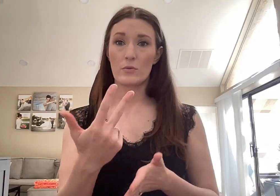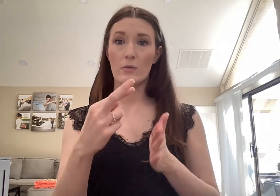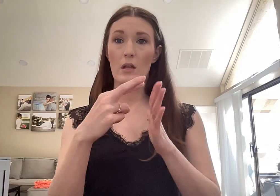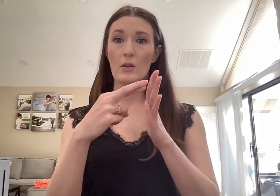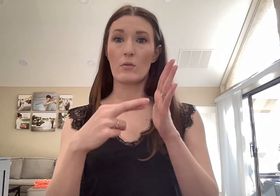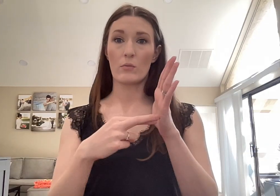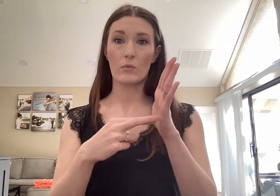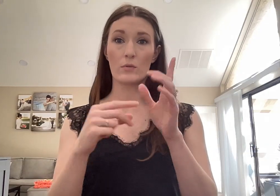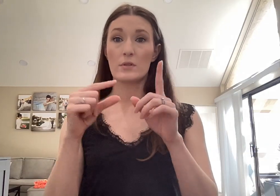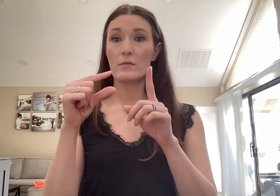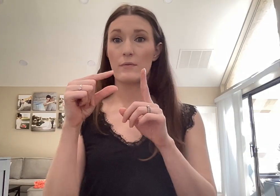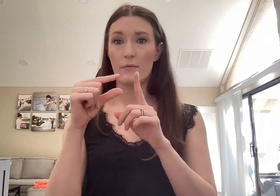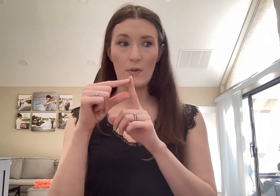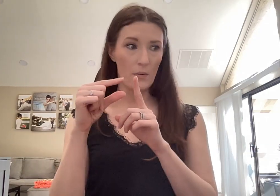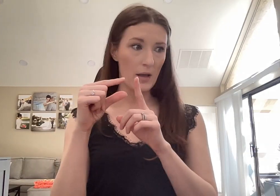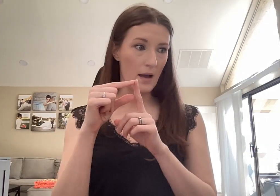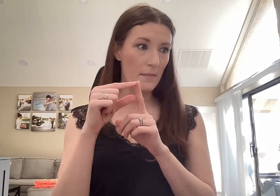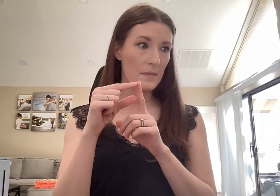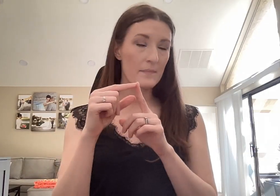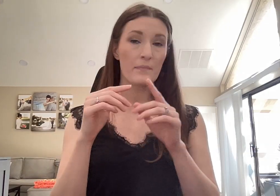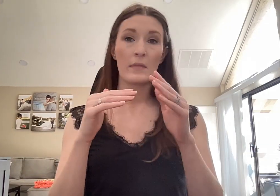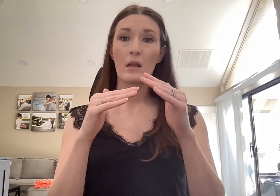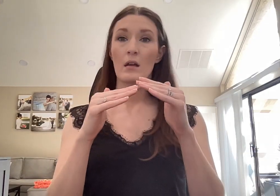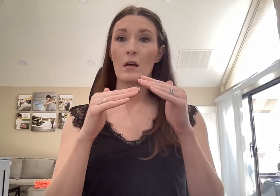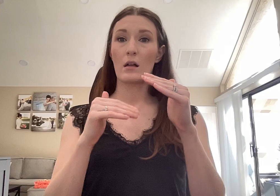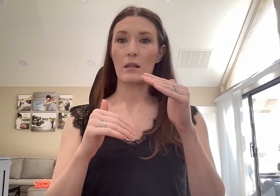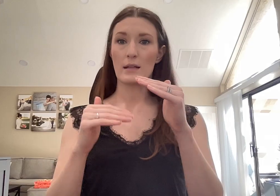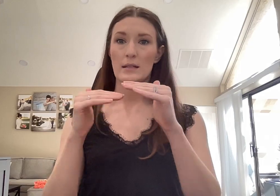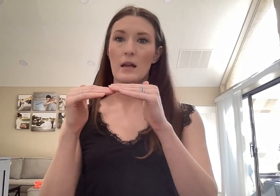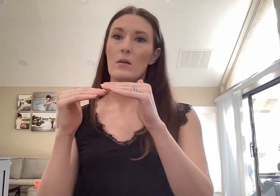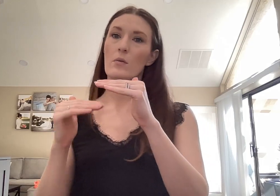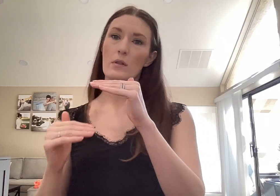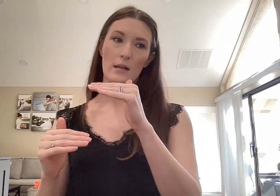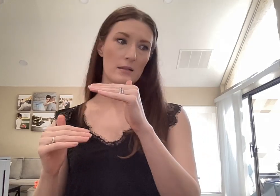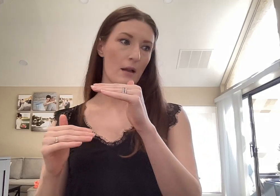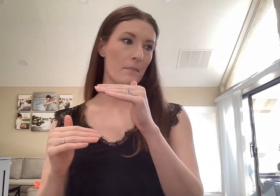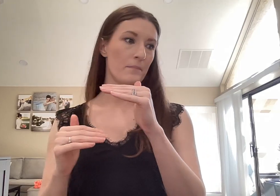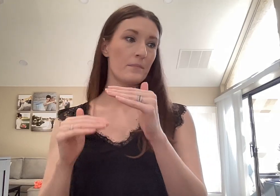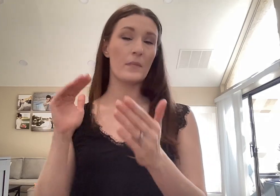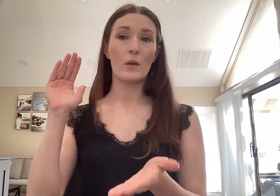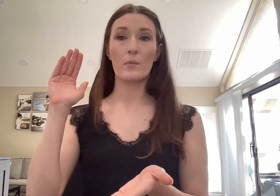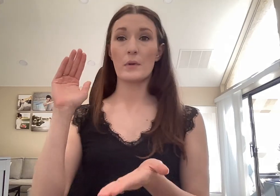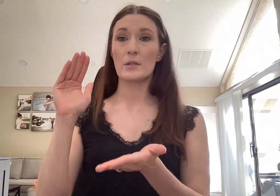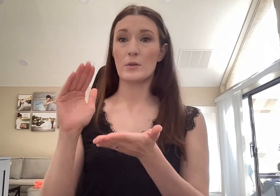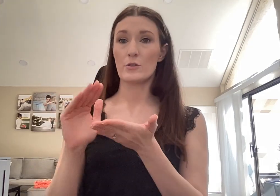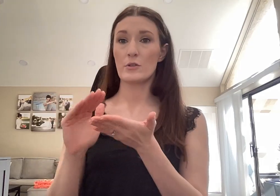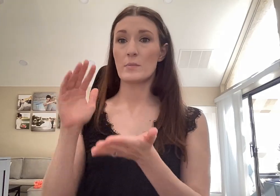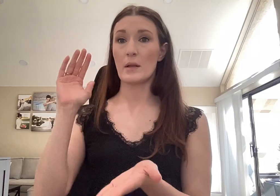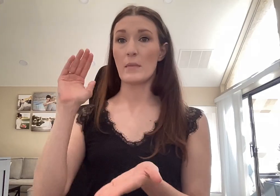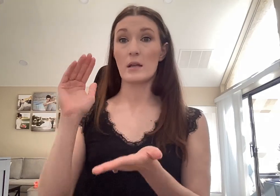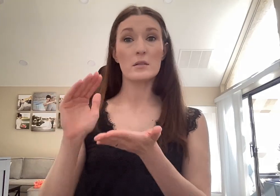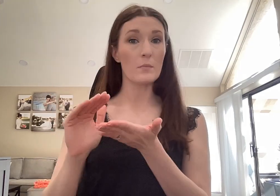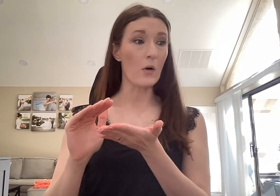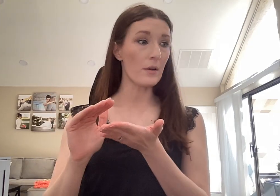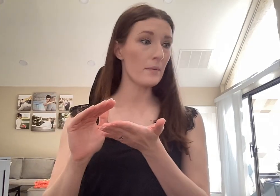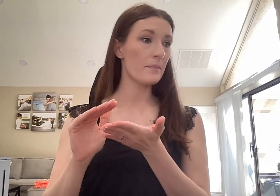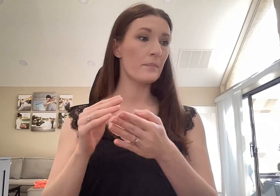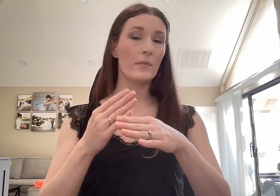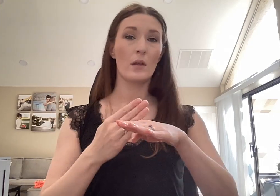3, your rules vocab. Less than or less than. Reduce your speed, make it smaller. You